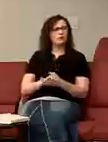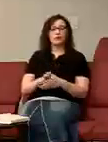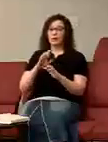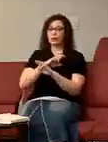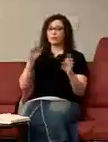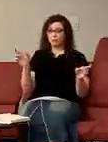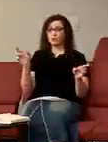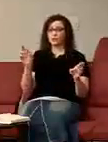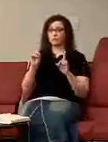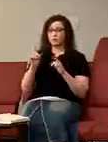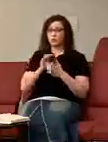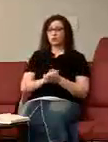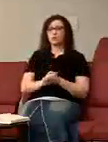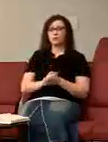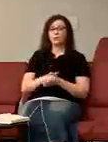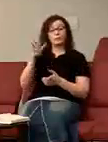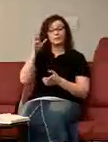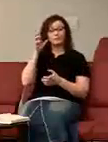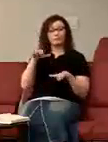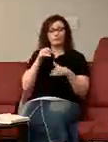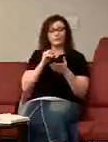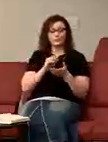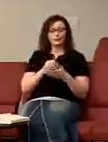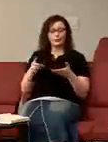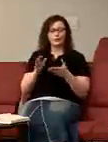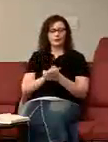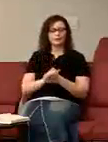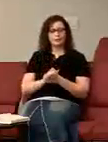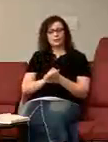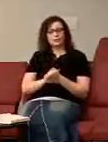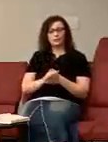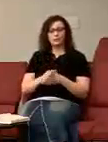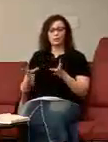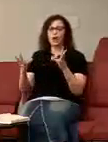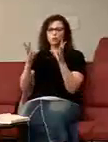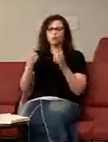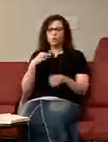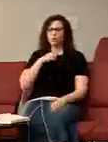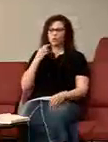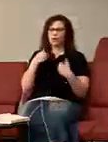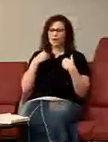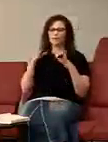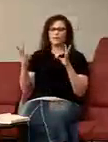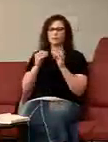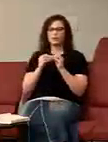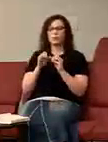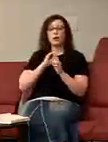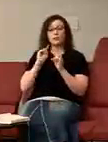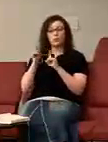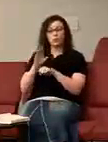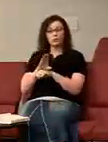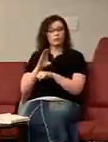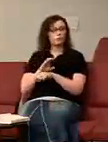obviously Satan does stuff, right? Well, we got a meeting. You got to be there. I'm going to the chapel service. Well, you can't do that. 3:30 that